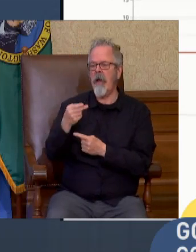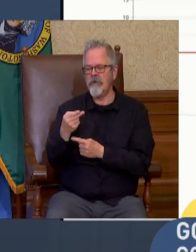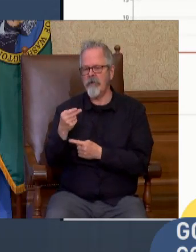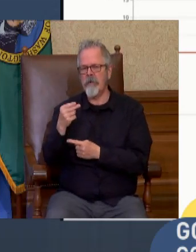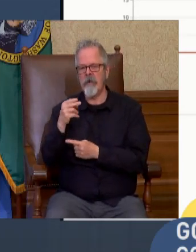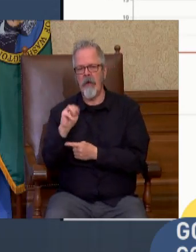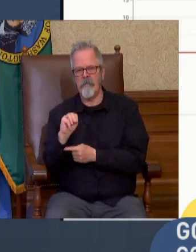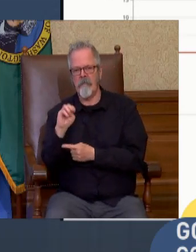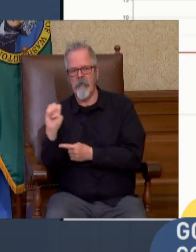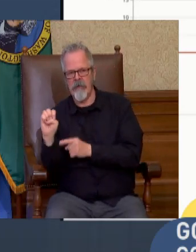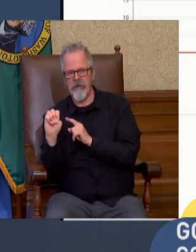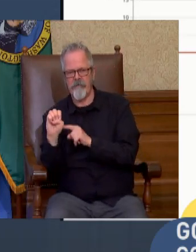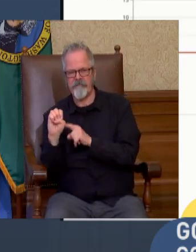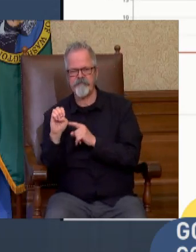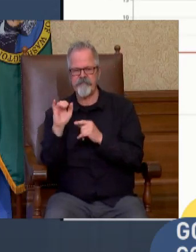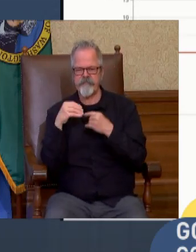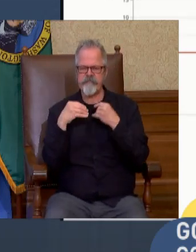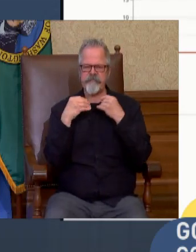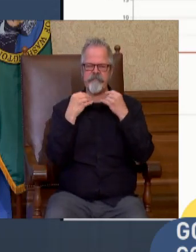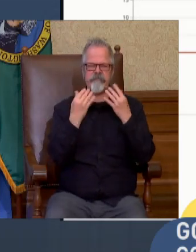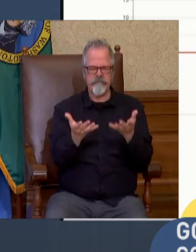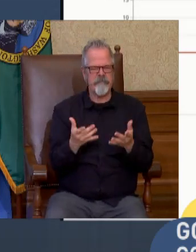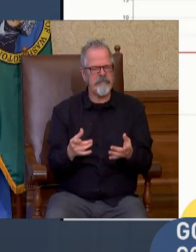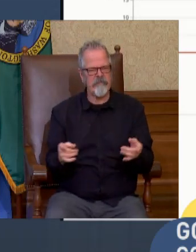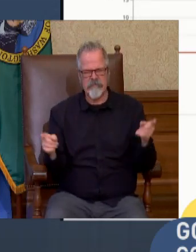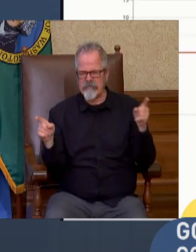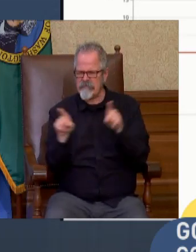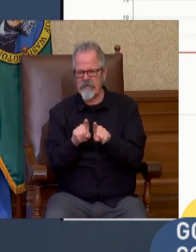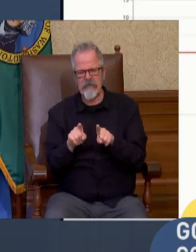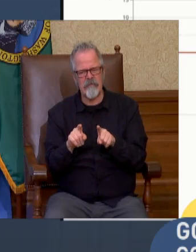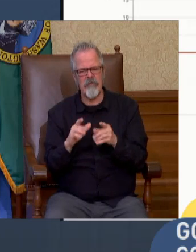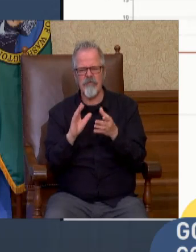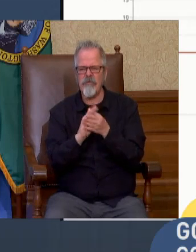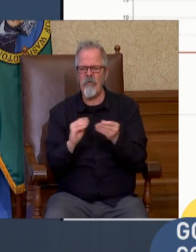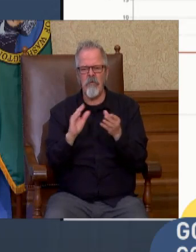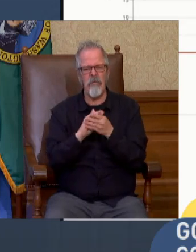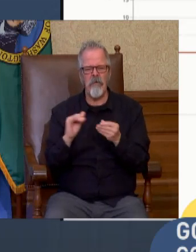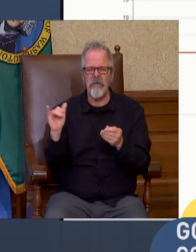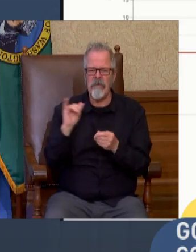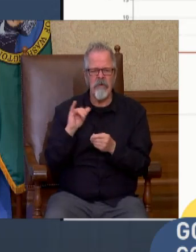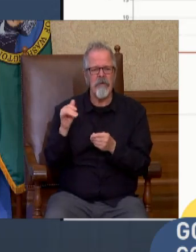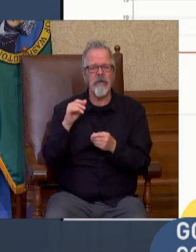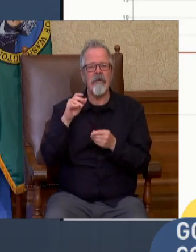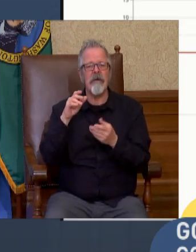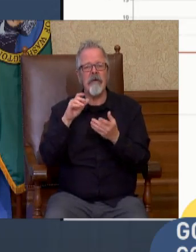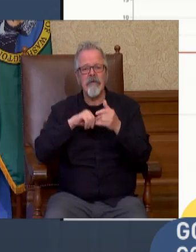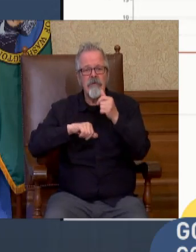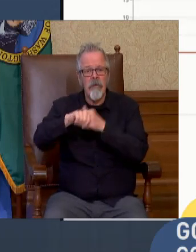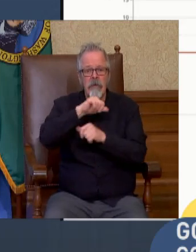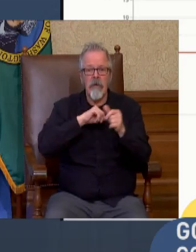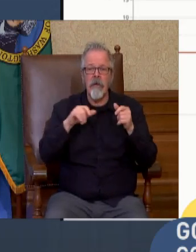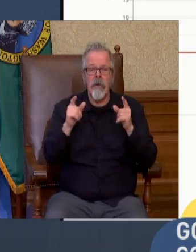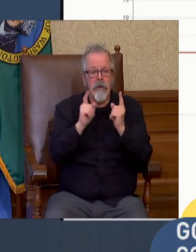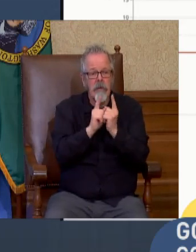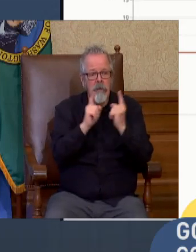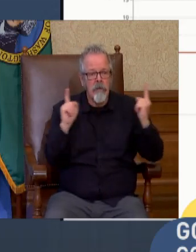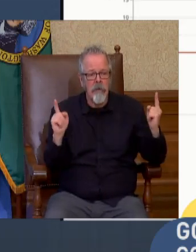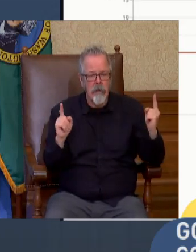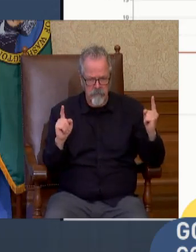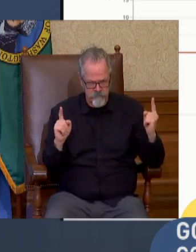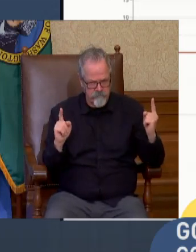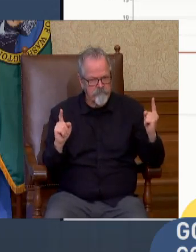if we abandon our social distancing. And their projection would then show that dotted red line, which today is going